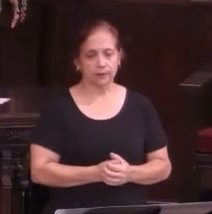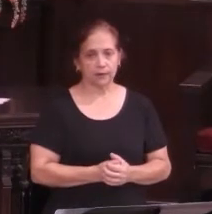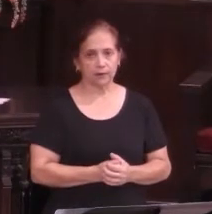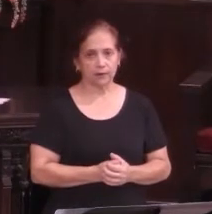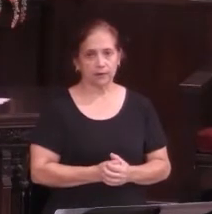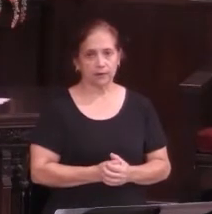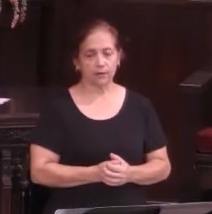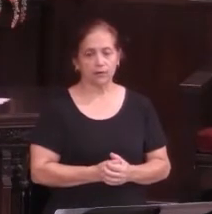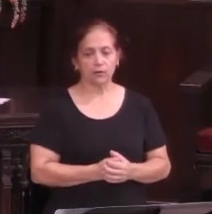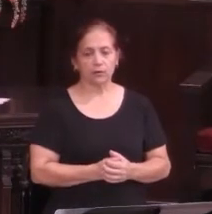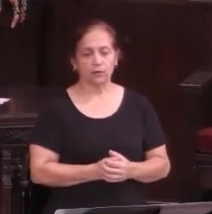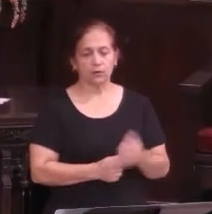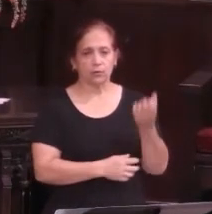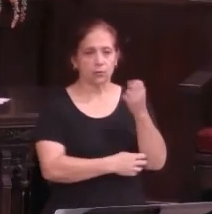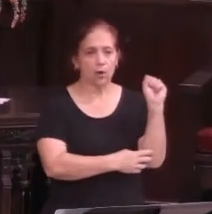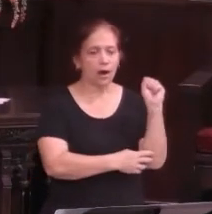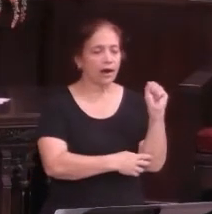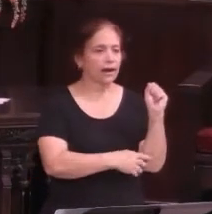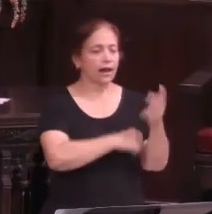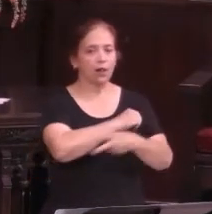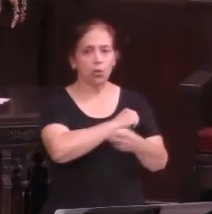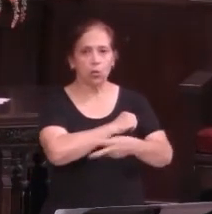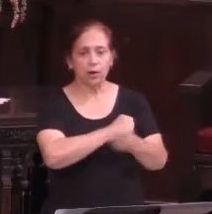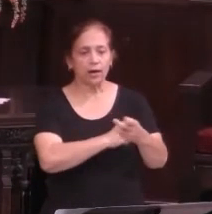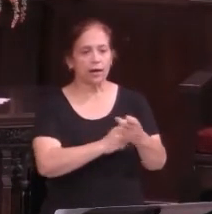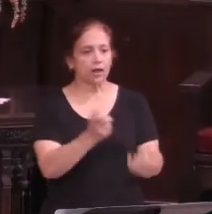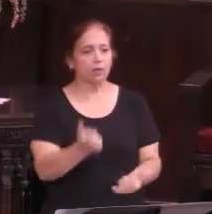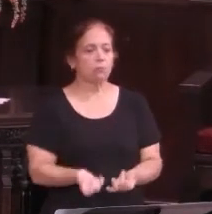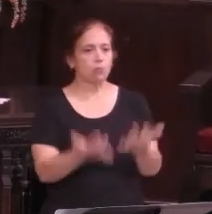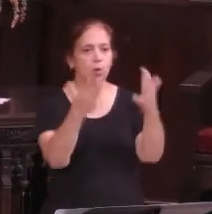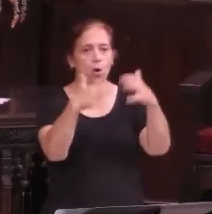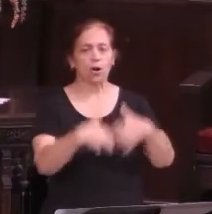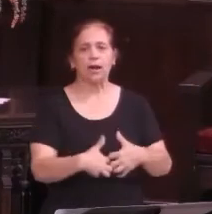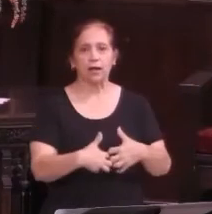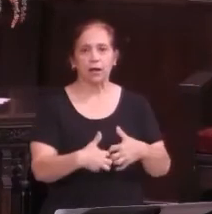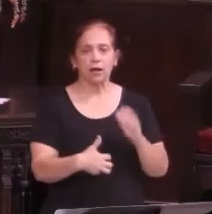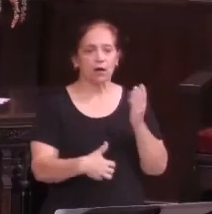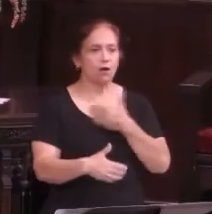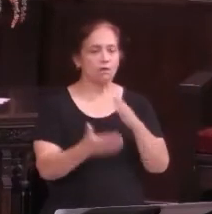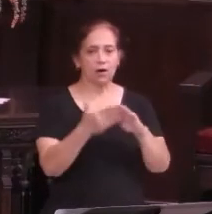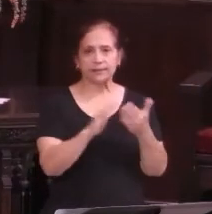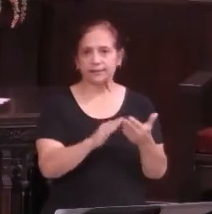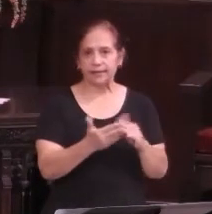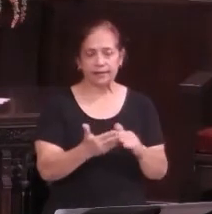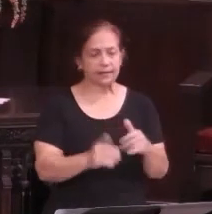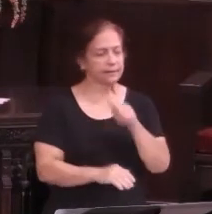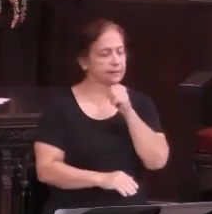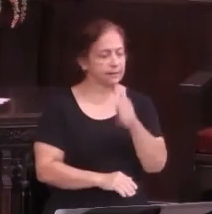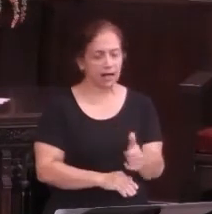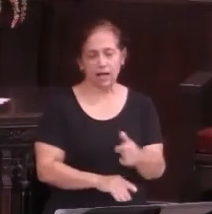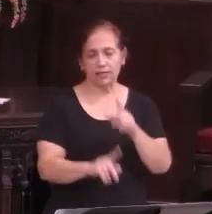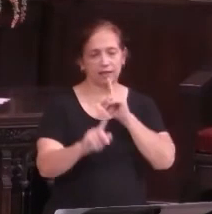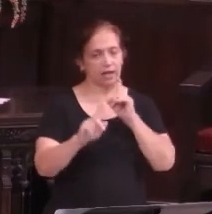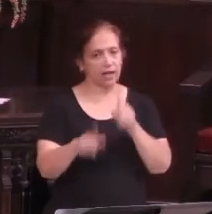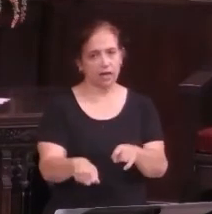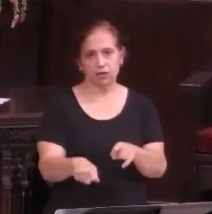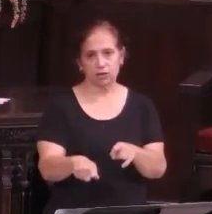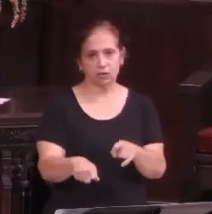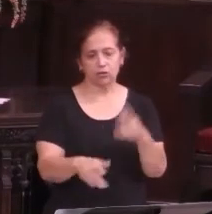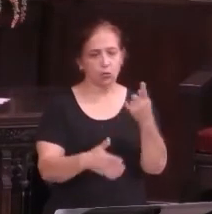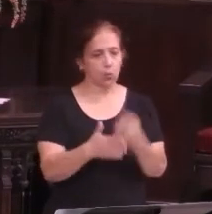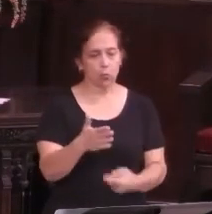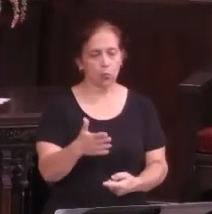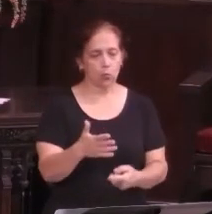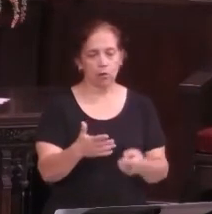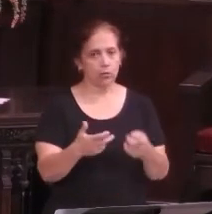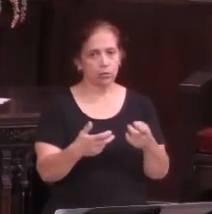Rioting, looting, and the burning down of our cities is not the answer to what